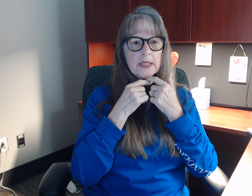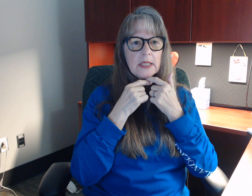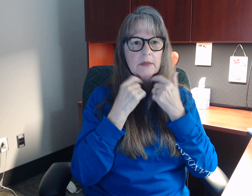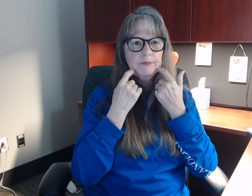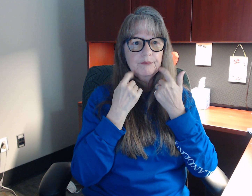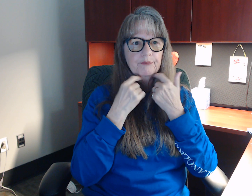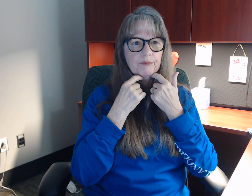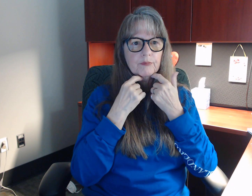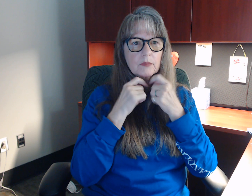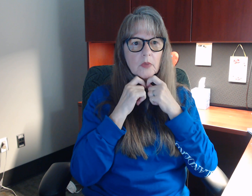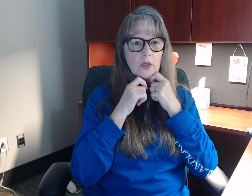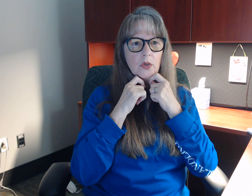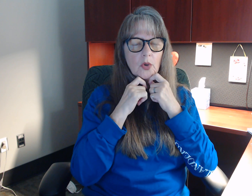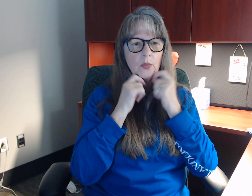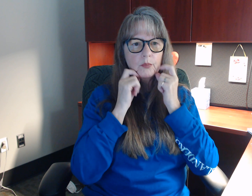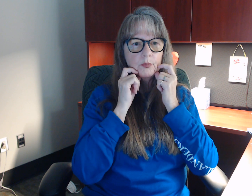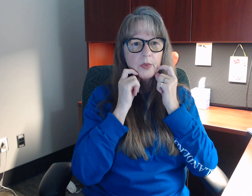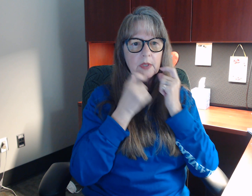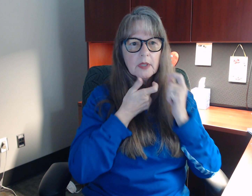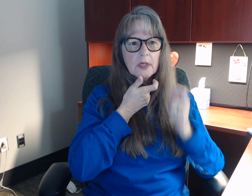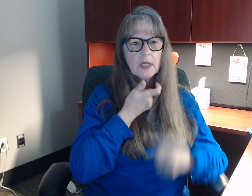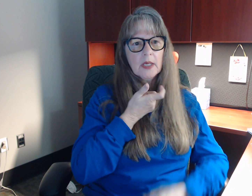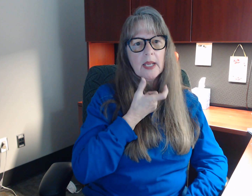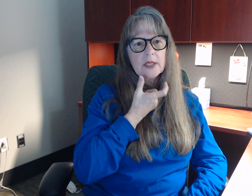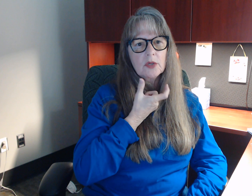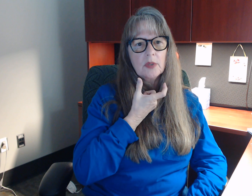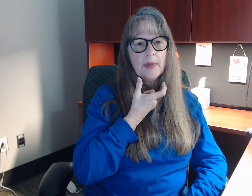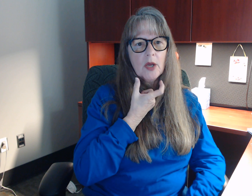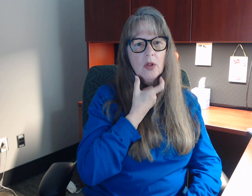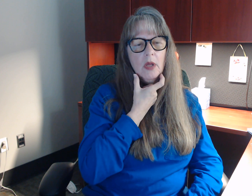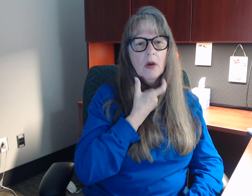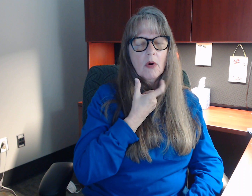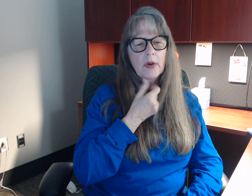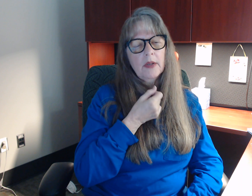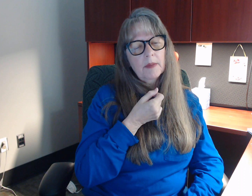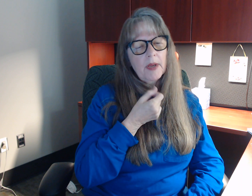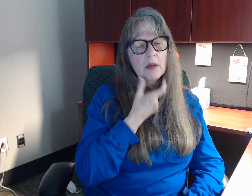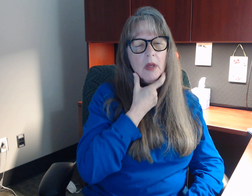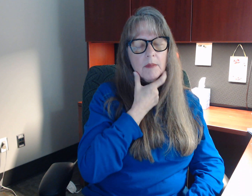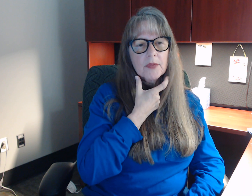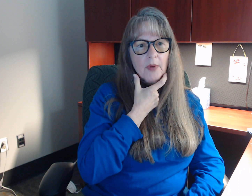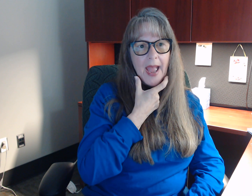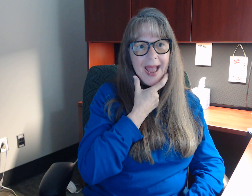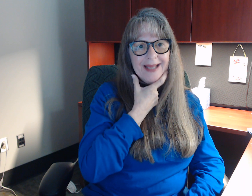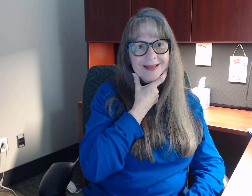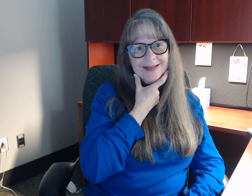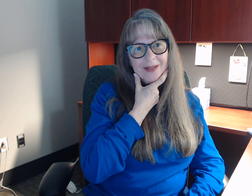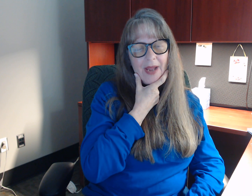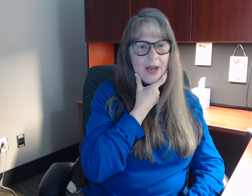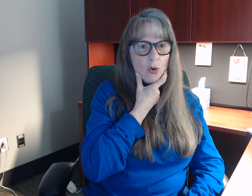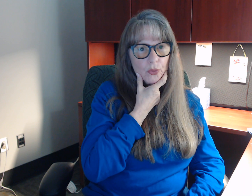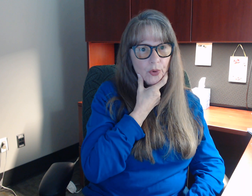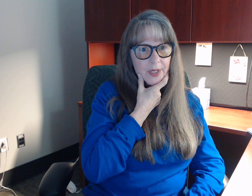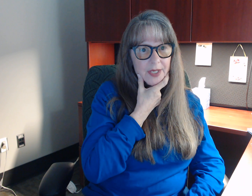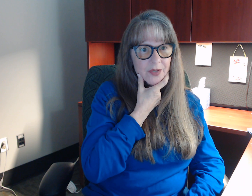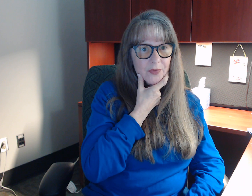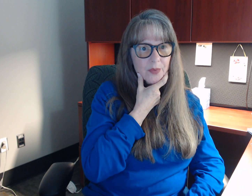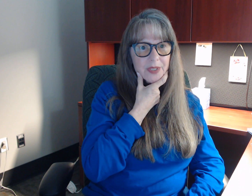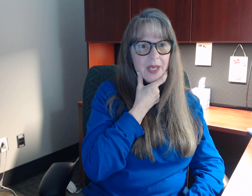connecting, where it connects their lapel, or not lapel, but their hat holder, I guess, if you would say, their